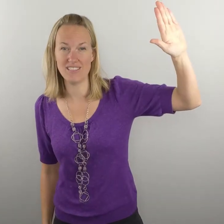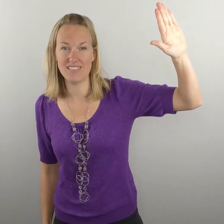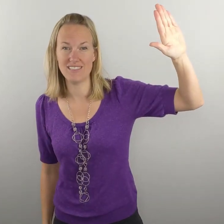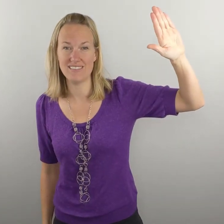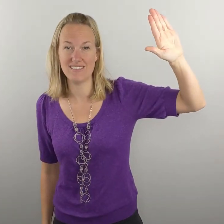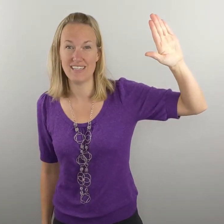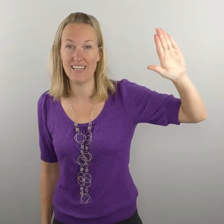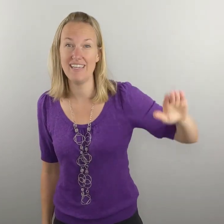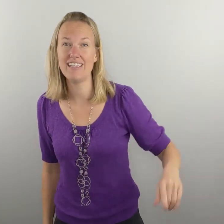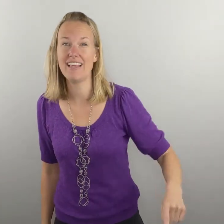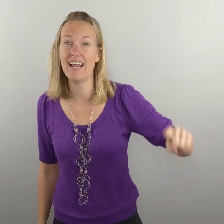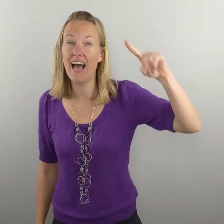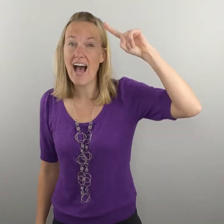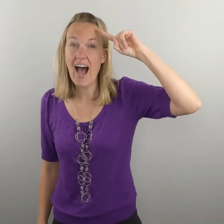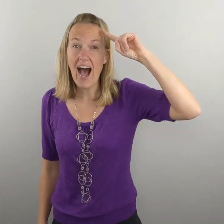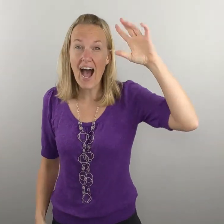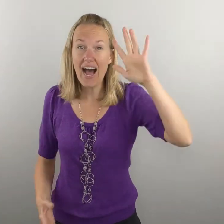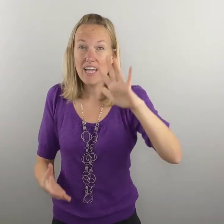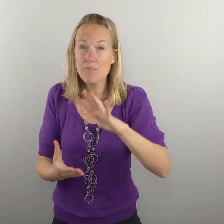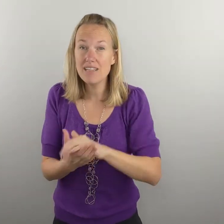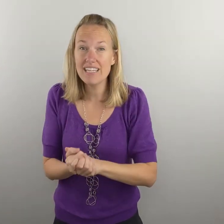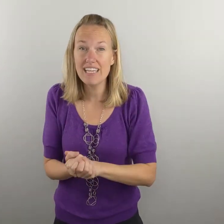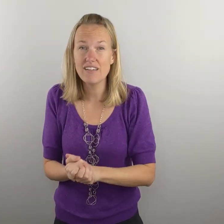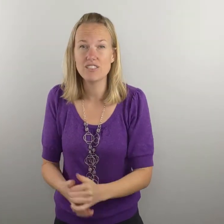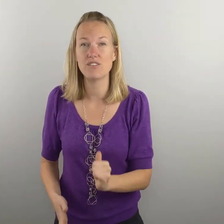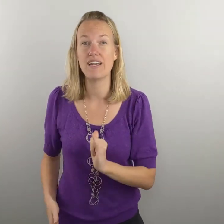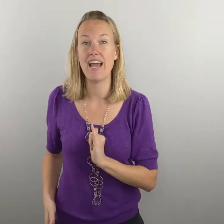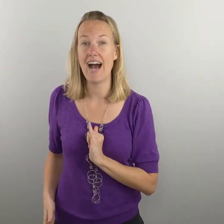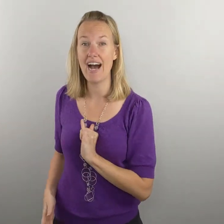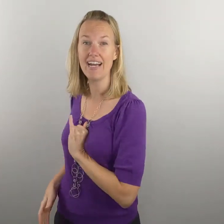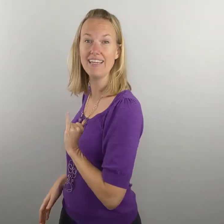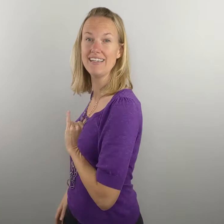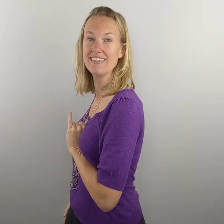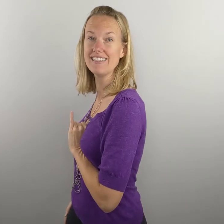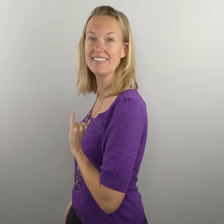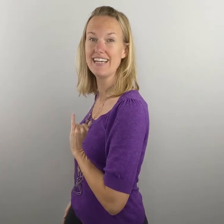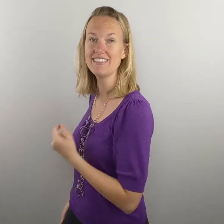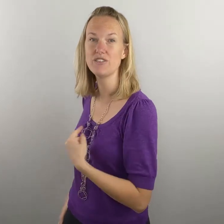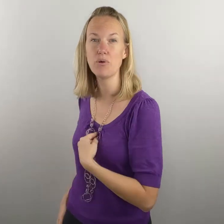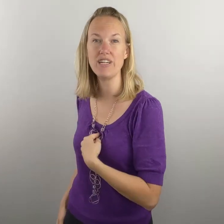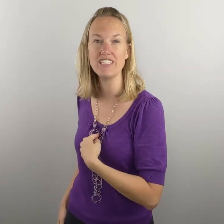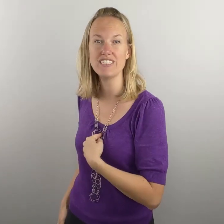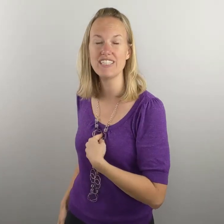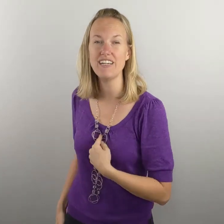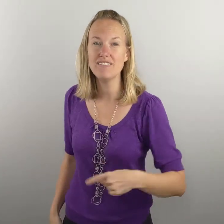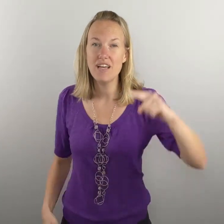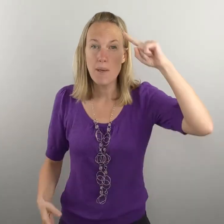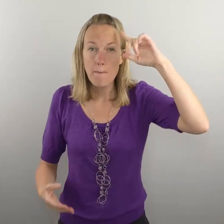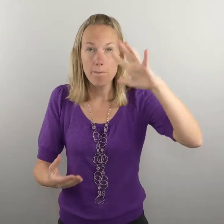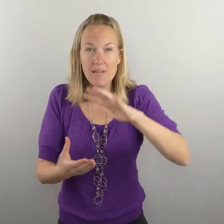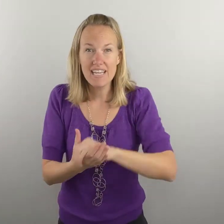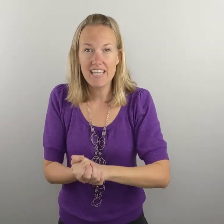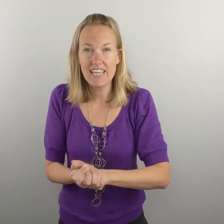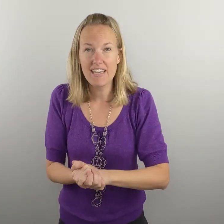yours. Okay, and then I believe, your chest or pointing to yourself,